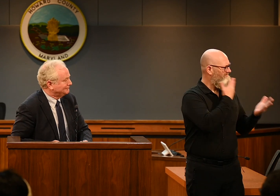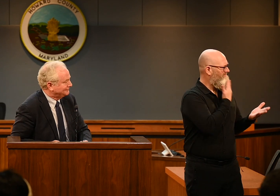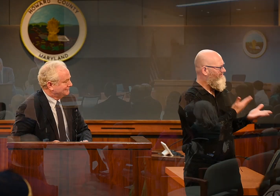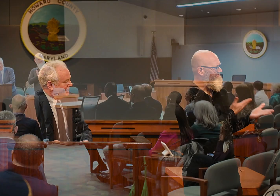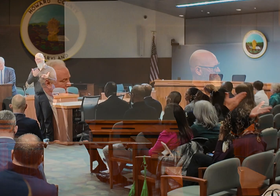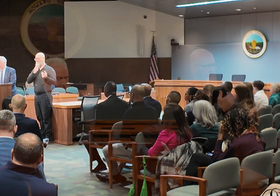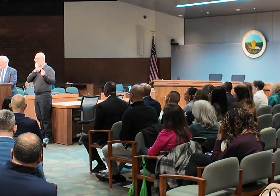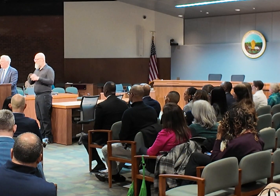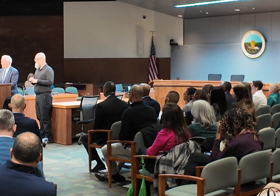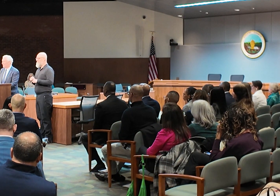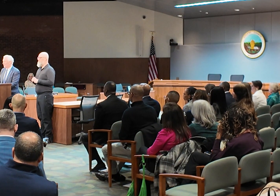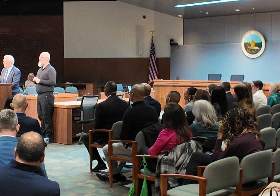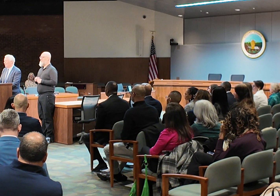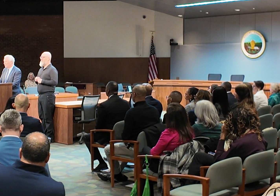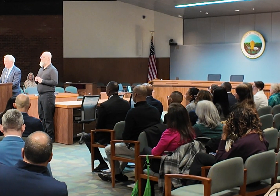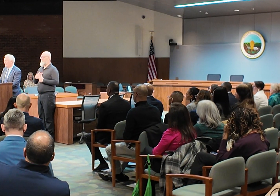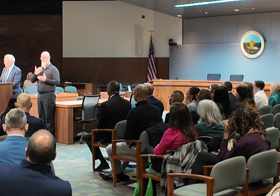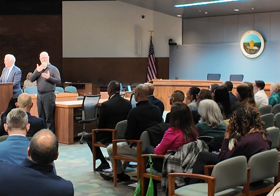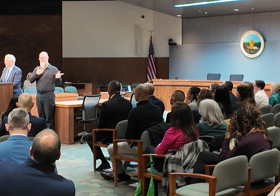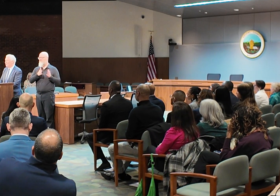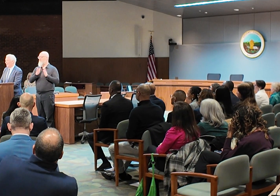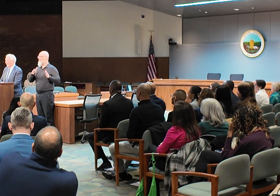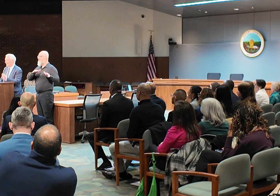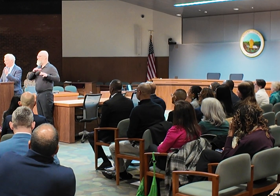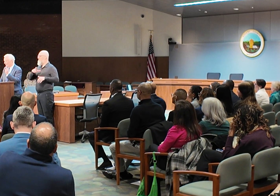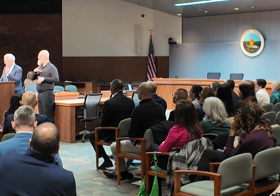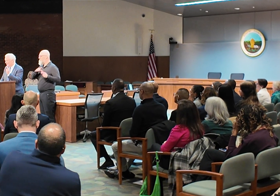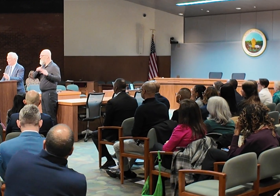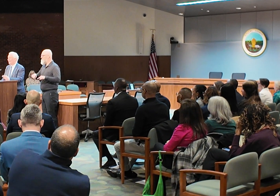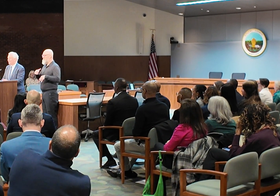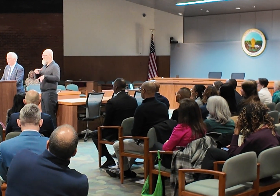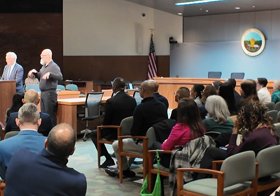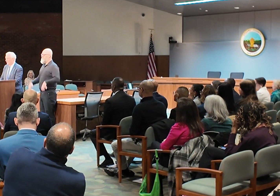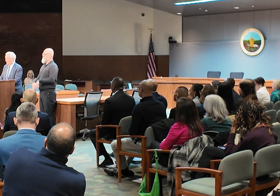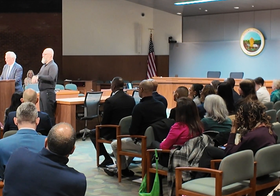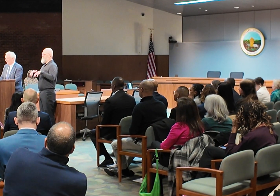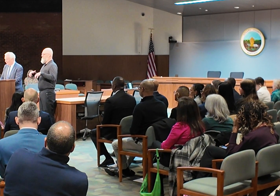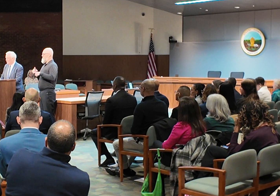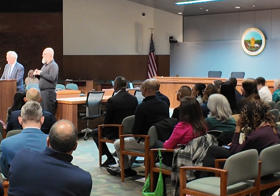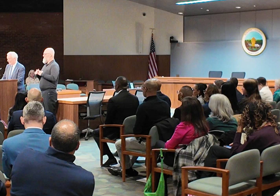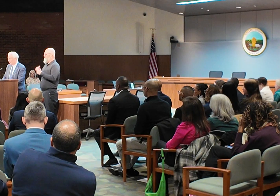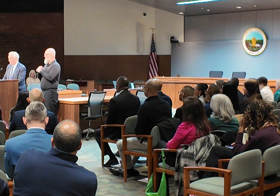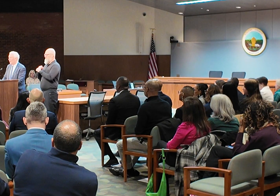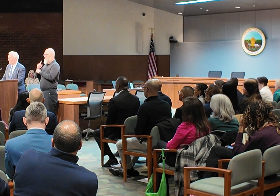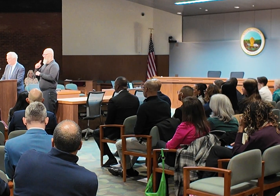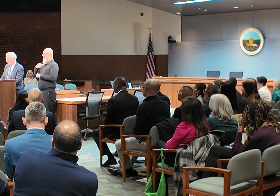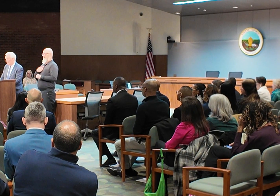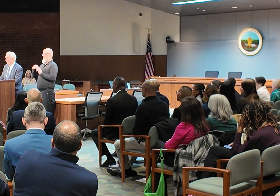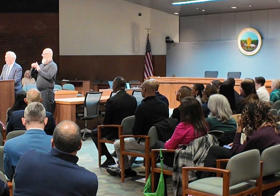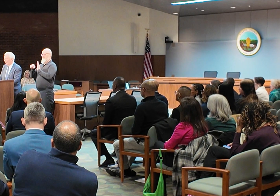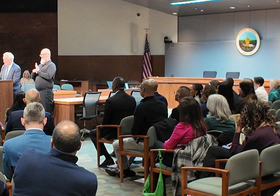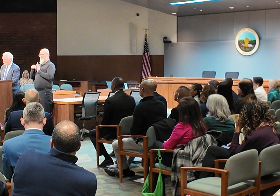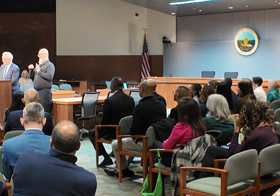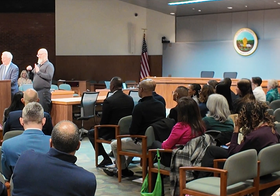here, because you are doing everything you can at the state level to help protect our